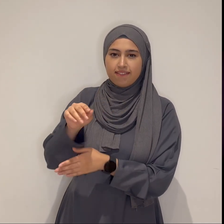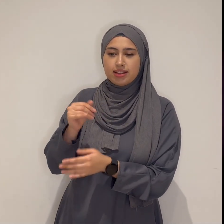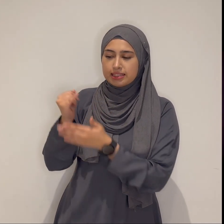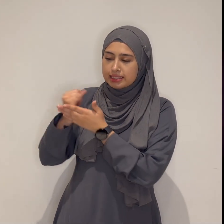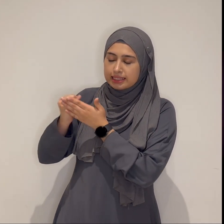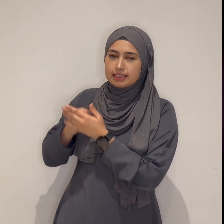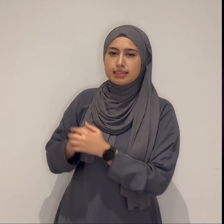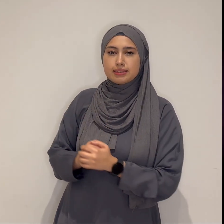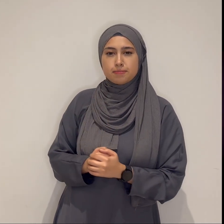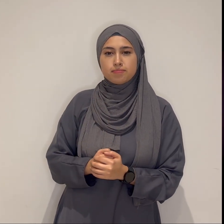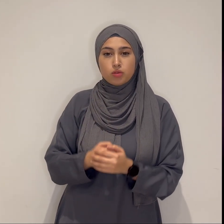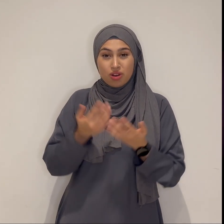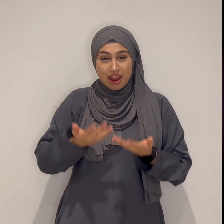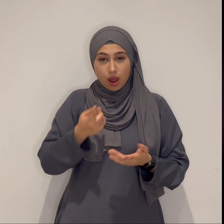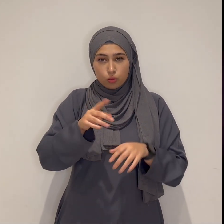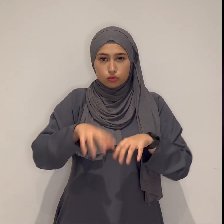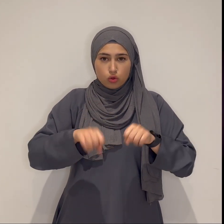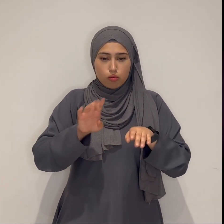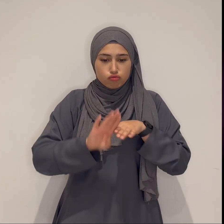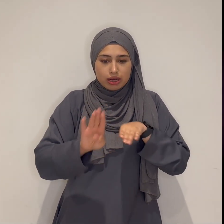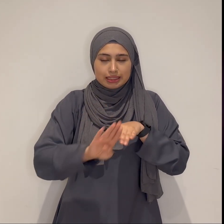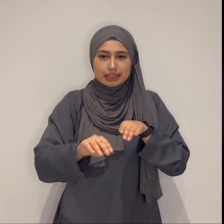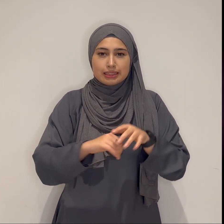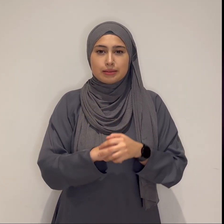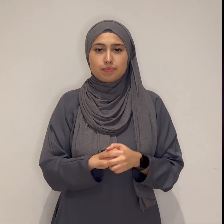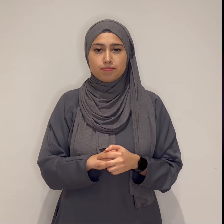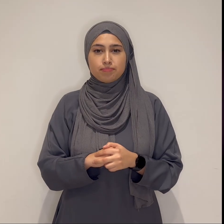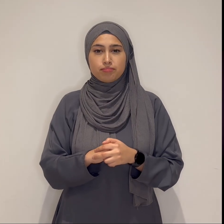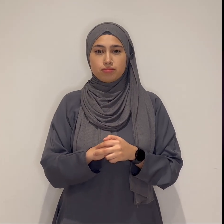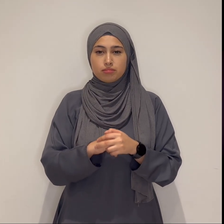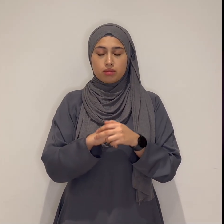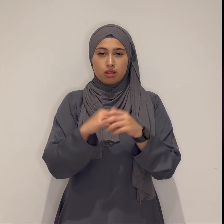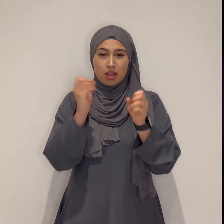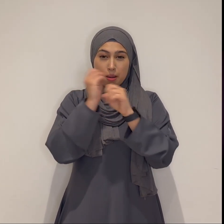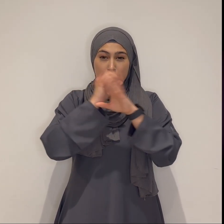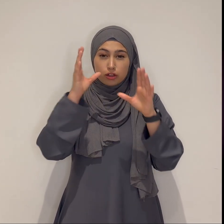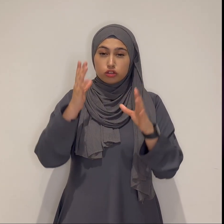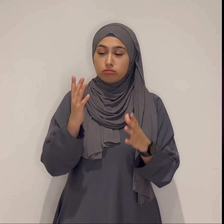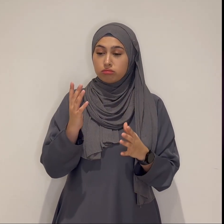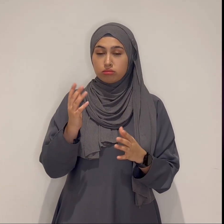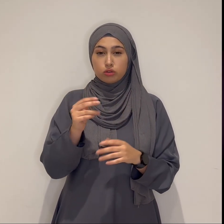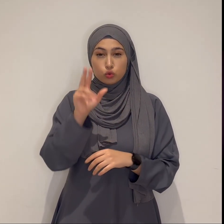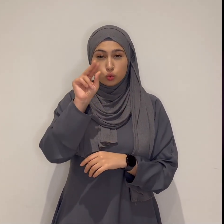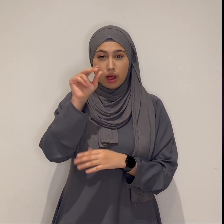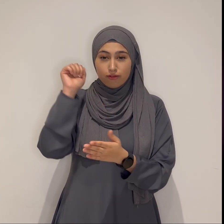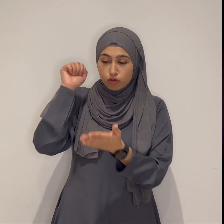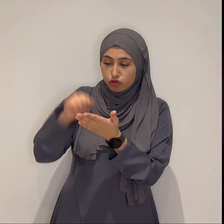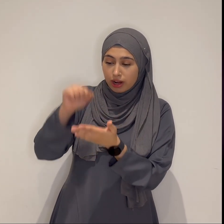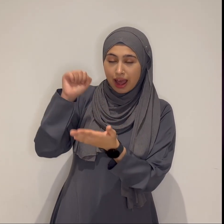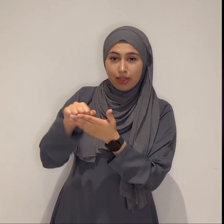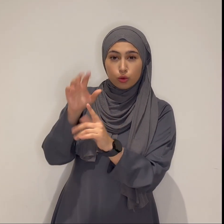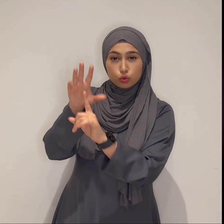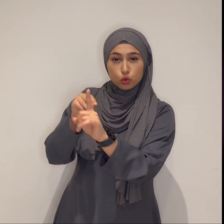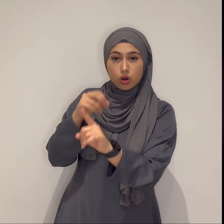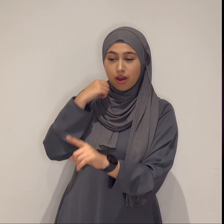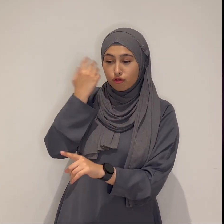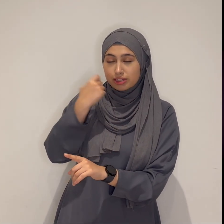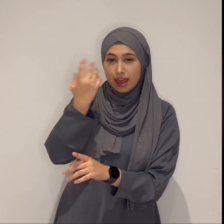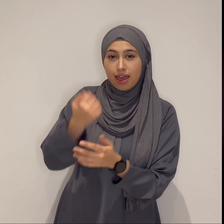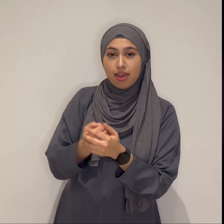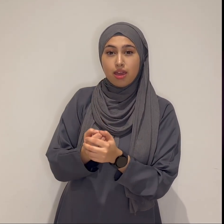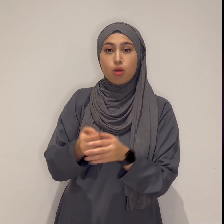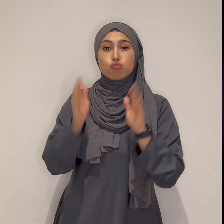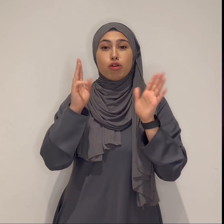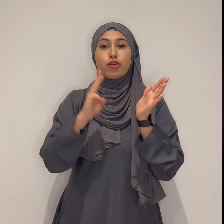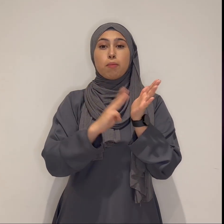sins. From now, start practicing your nawafil salawat. Imagine praying 12 rak'at of sunnah every single day. That Rasulullah